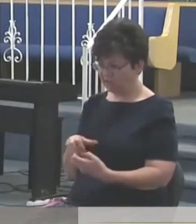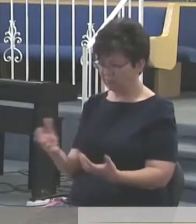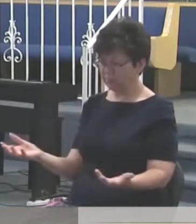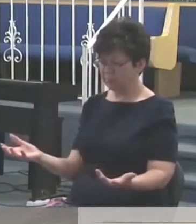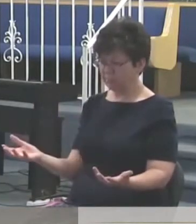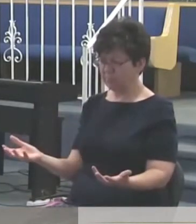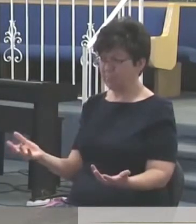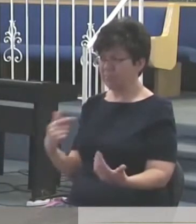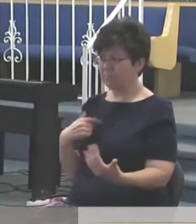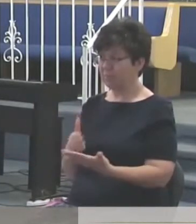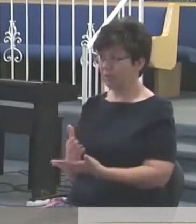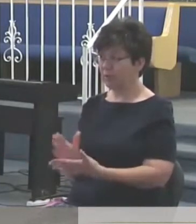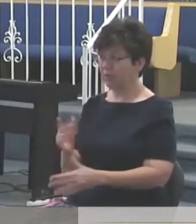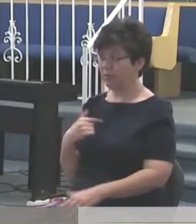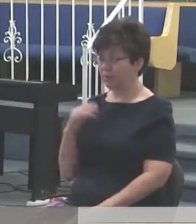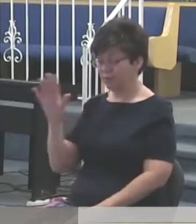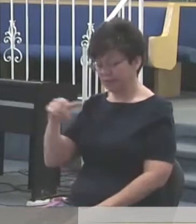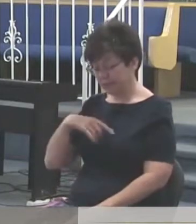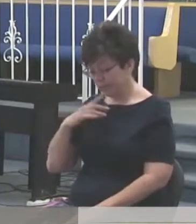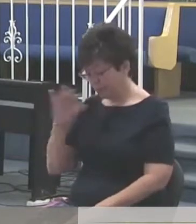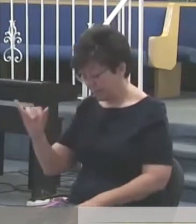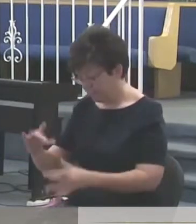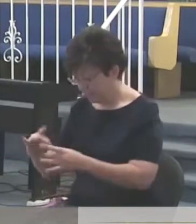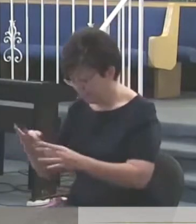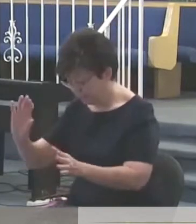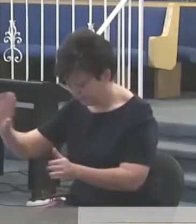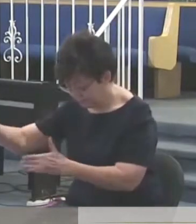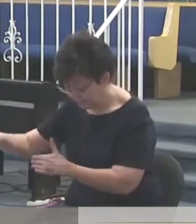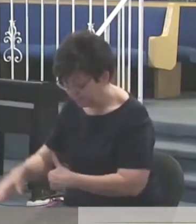All right, I'll leave that alone. I ain't what my message is about today.